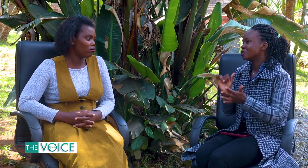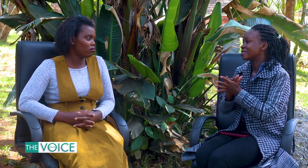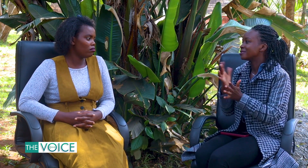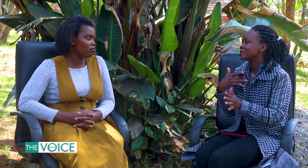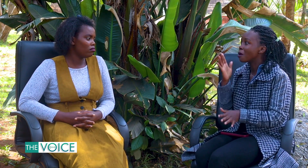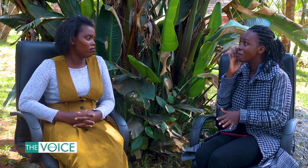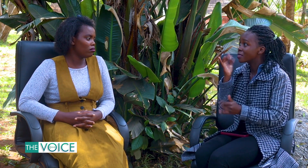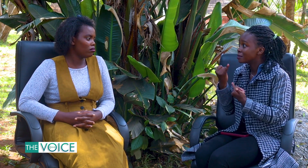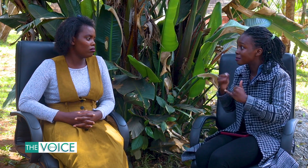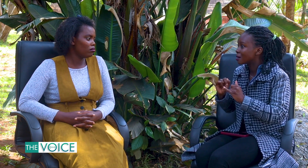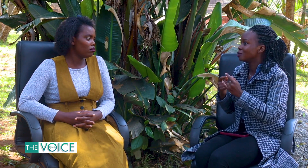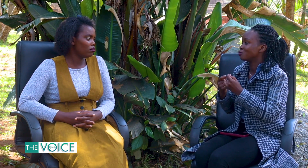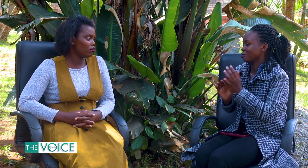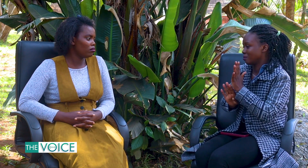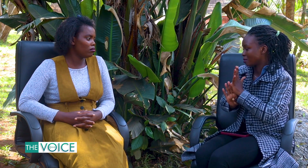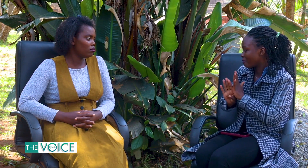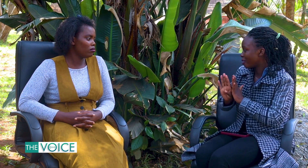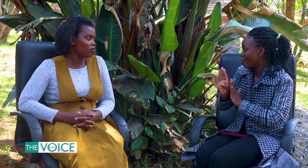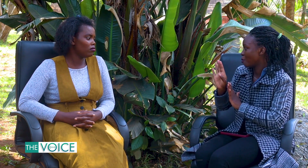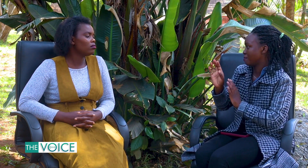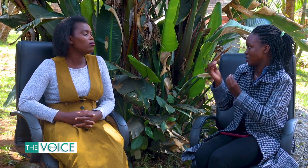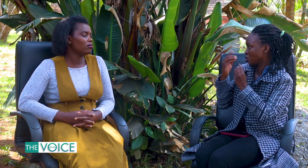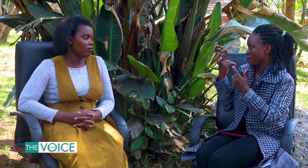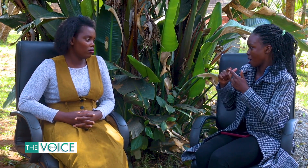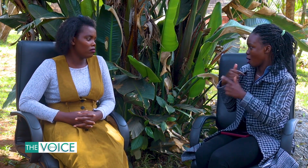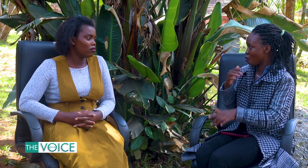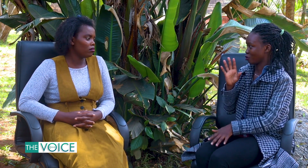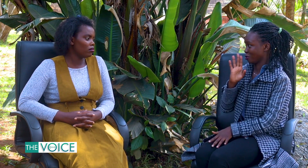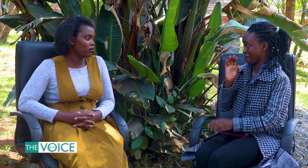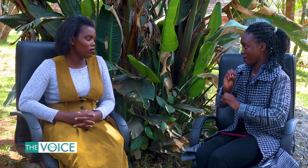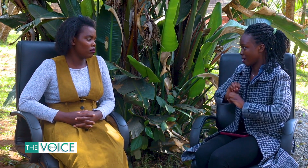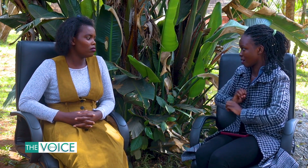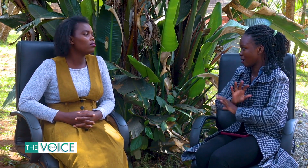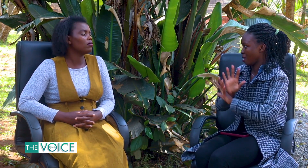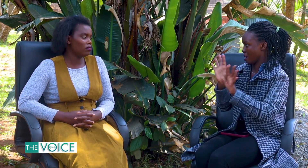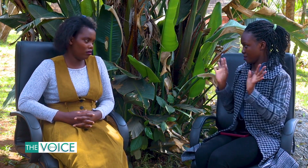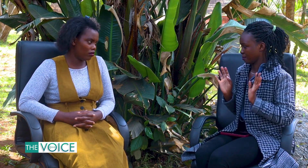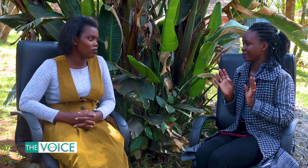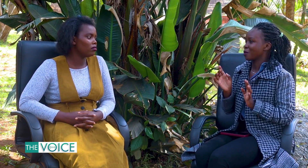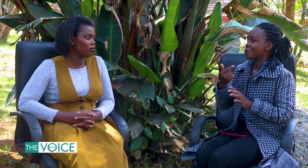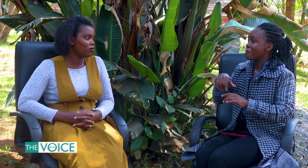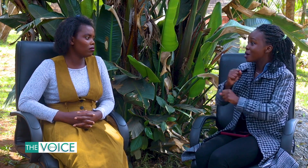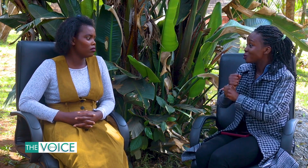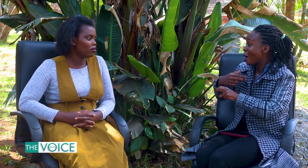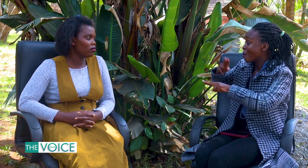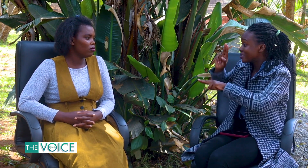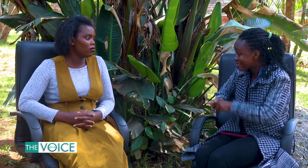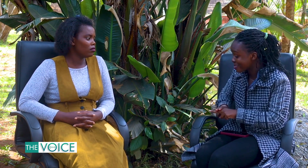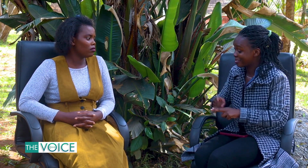also be comfortable with myself. And my mom would really, really teach me how to speak, and that really made me improve a lot. She